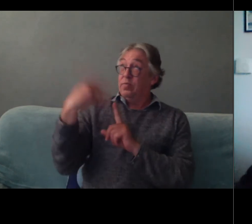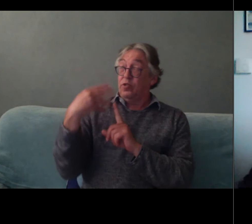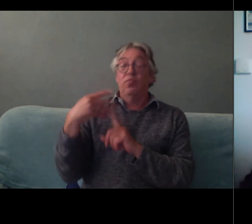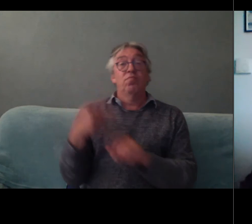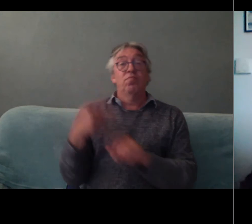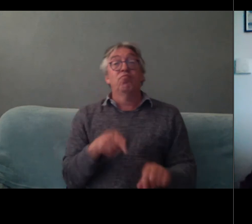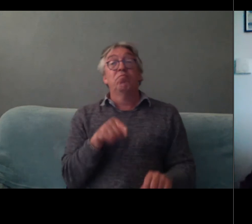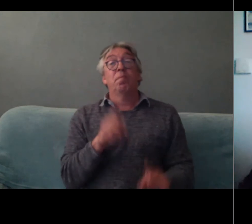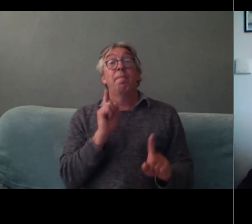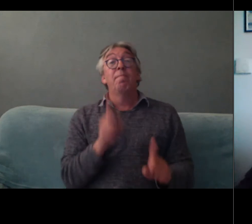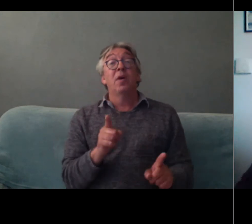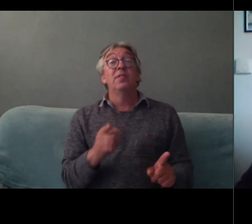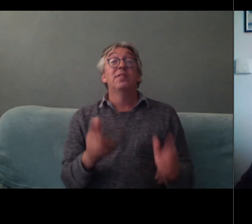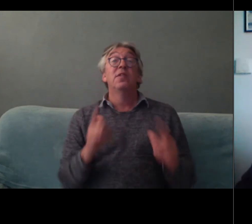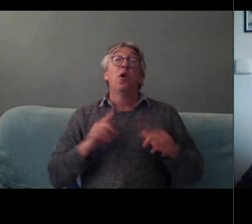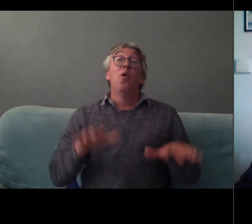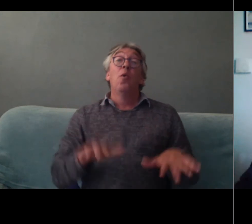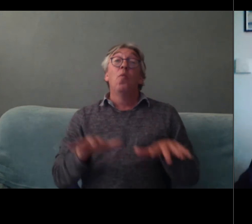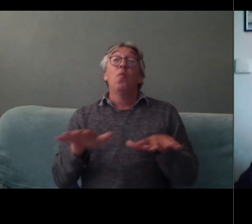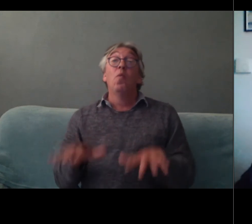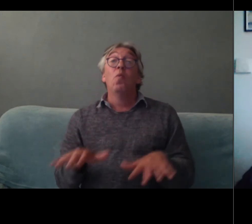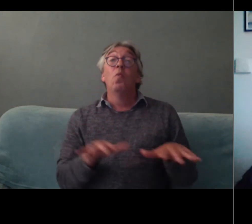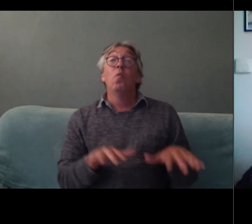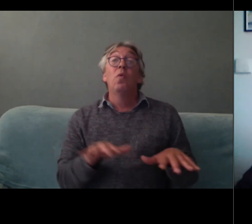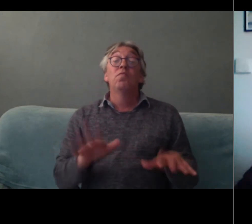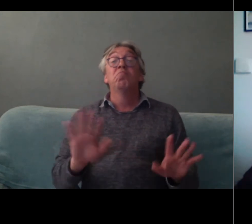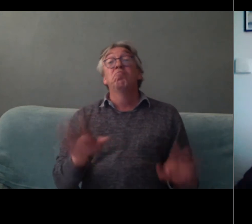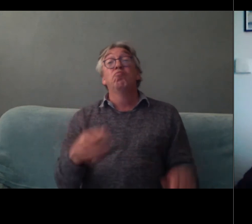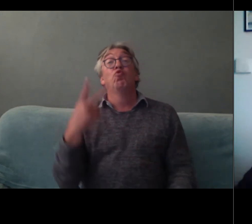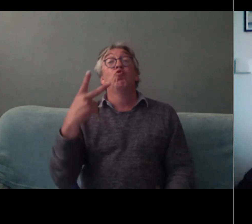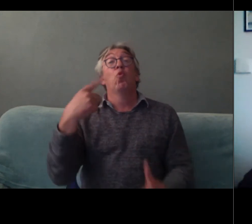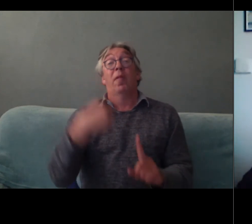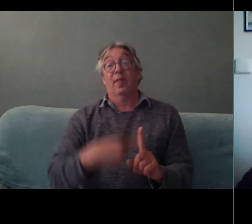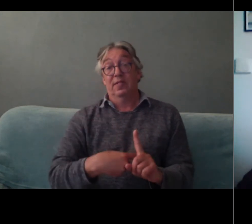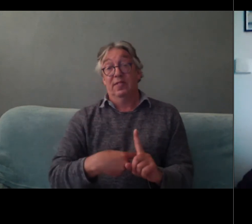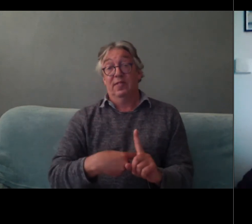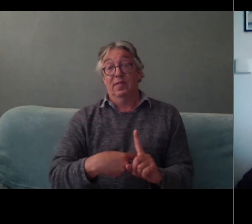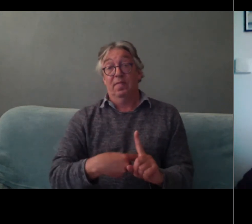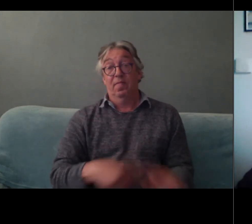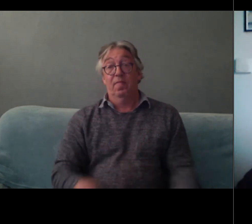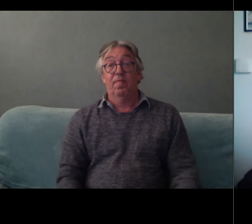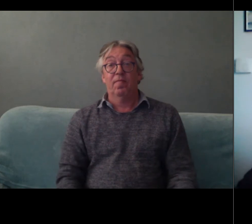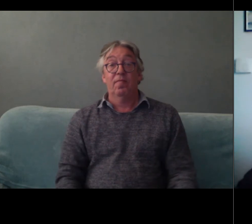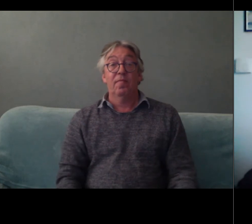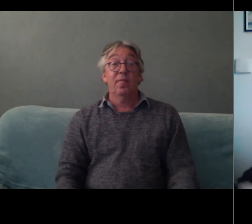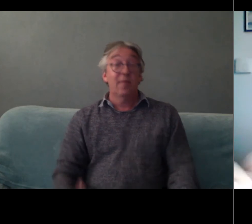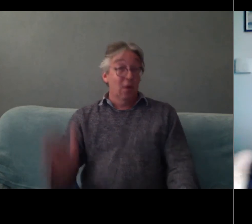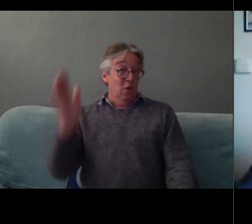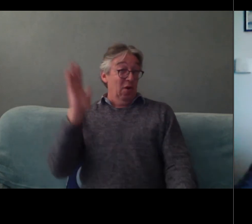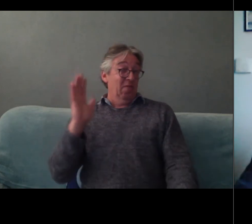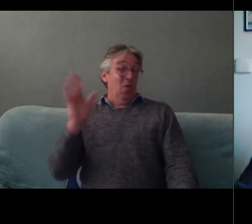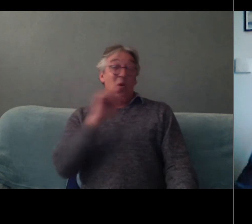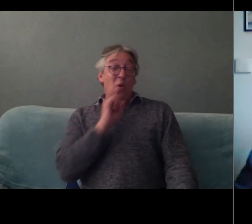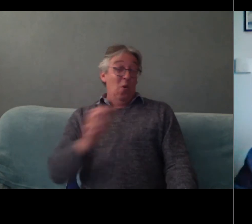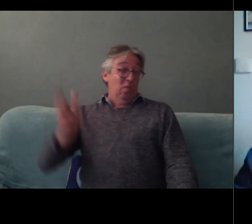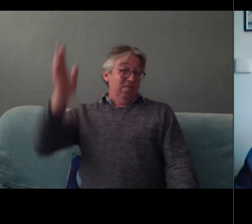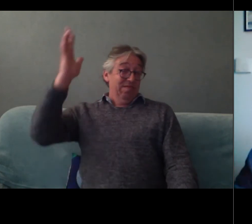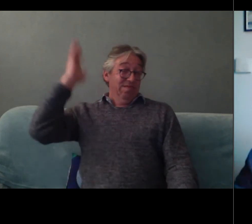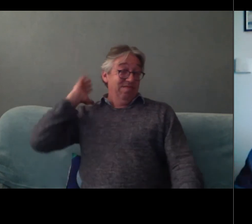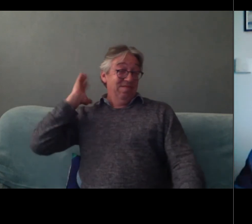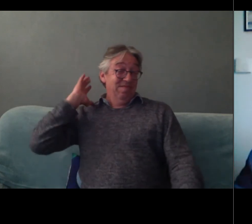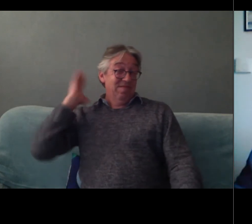The policy for decades was to grant financial social benefits to enable independent living and autonomy of